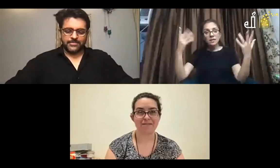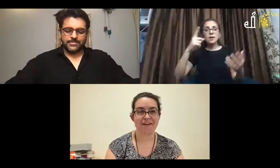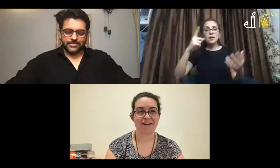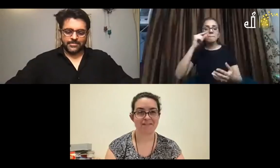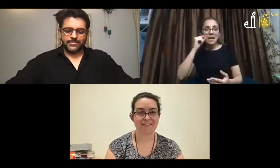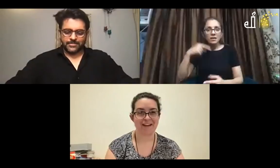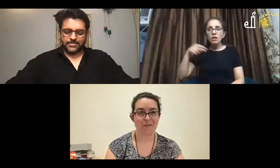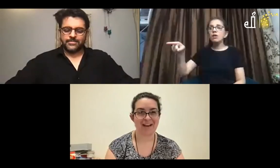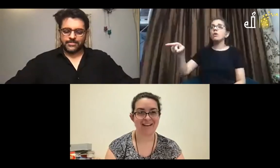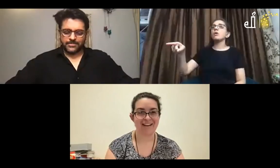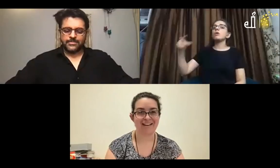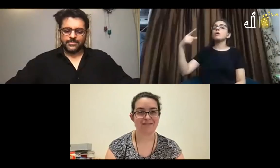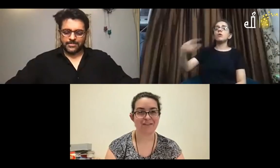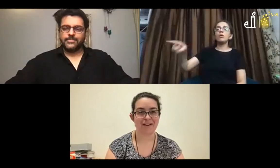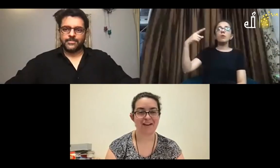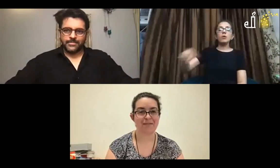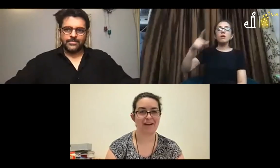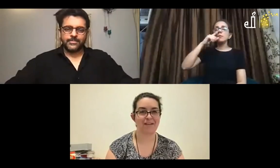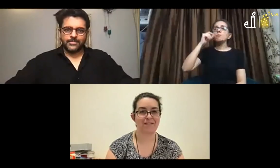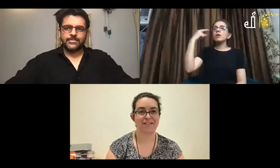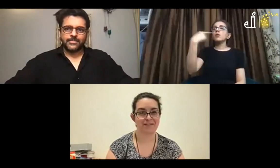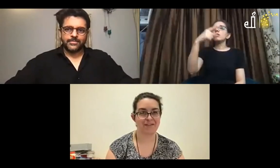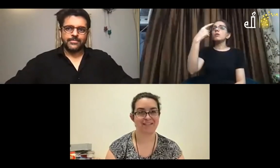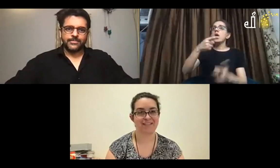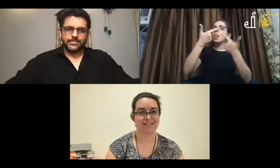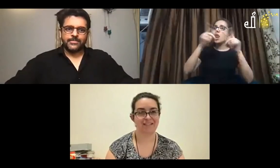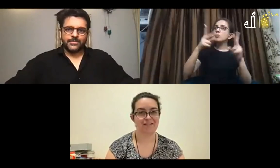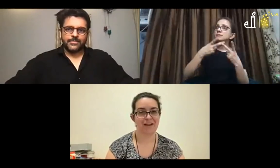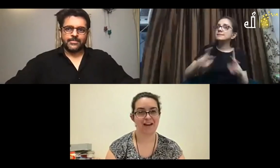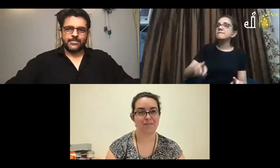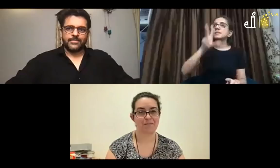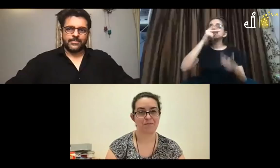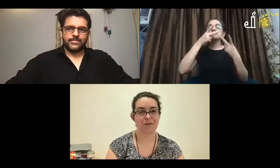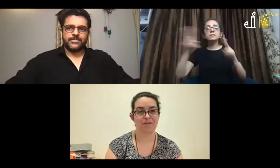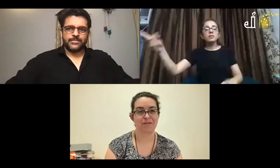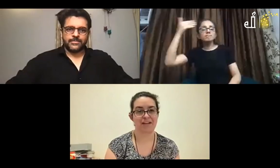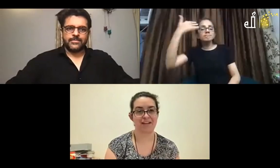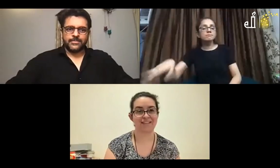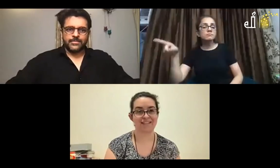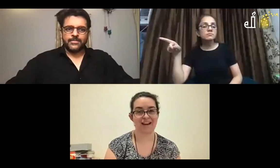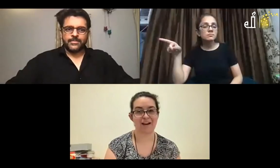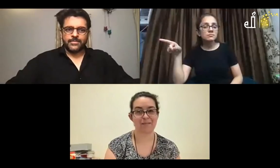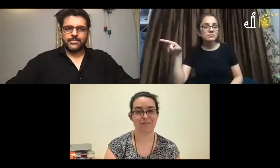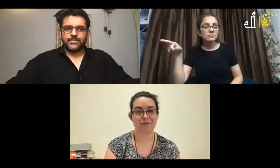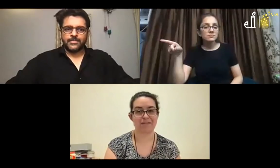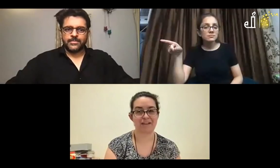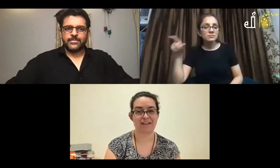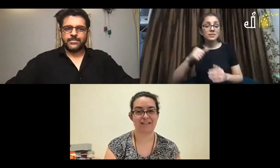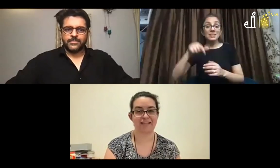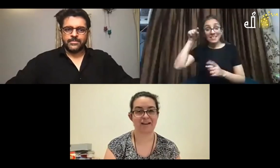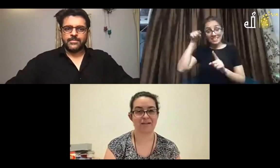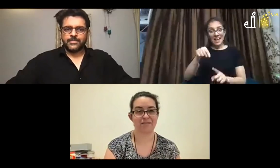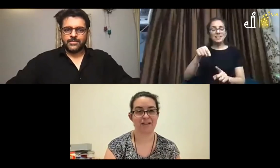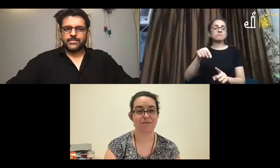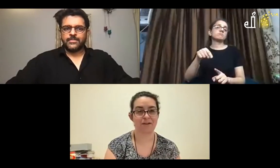I never thought of it that way. I never thought about the difference for those things. So I think